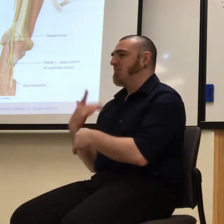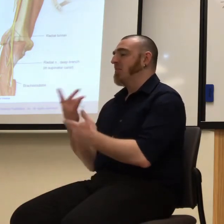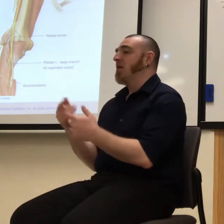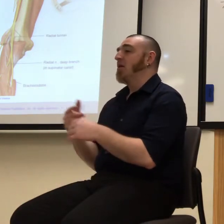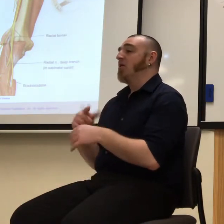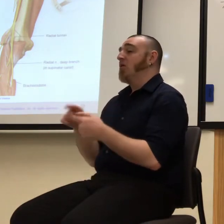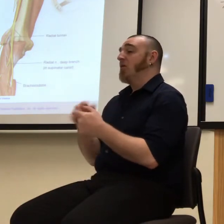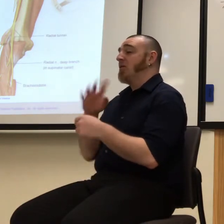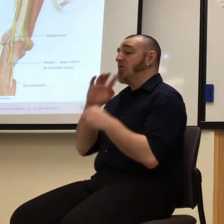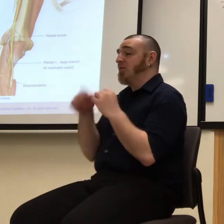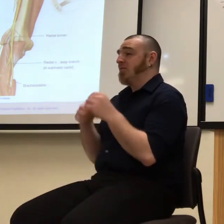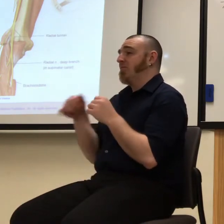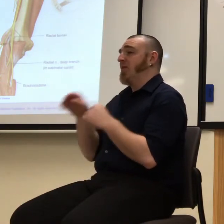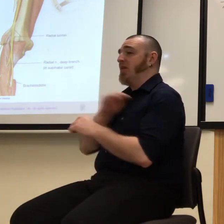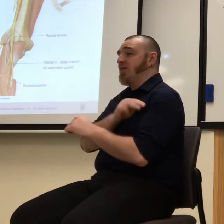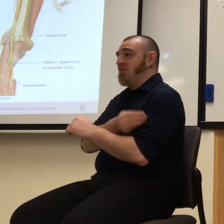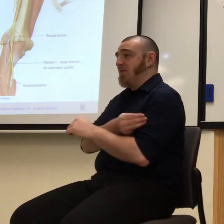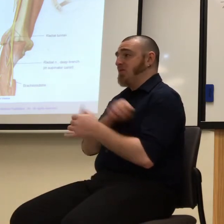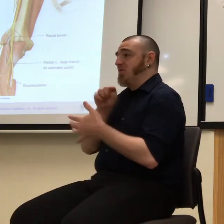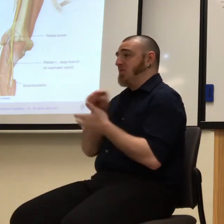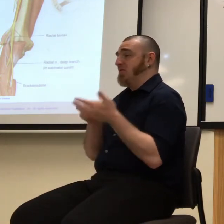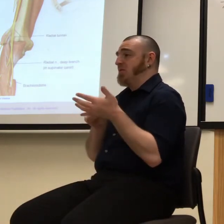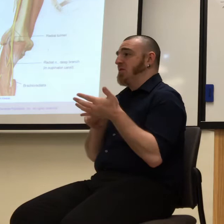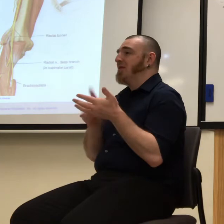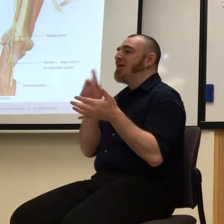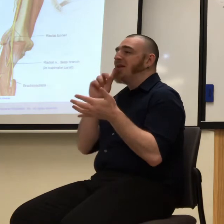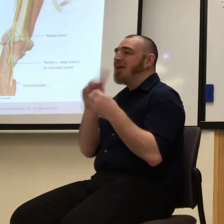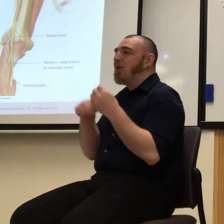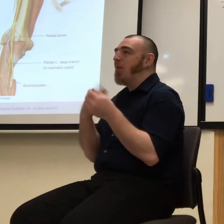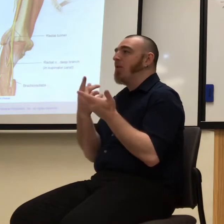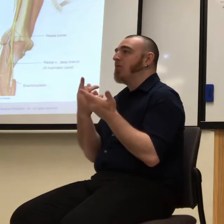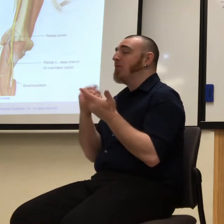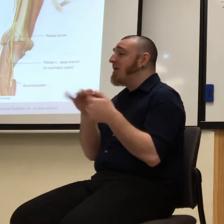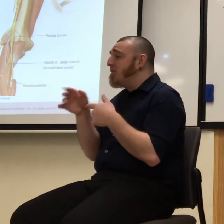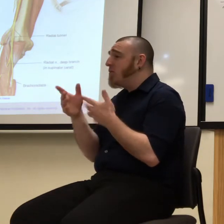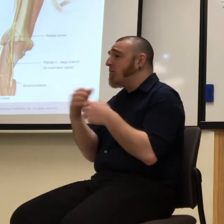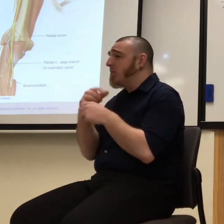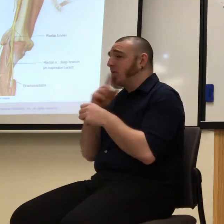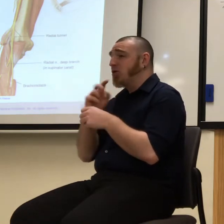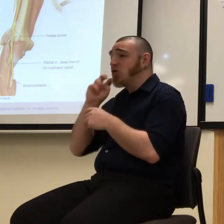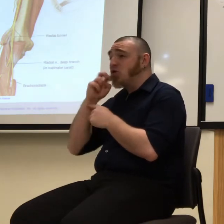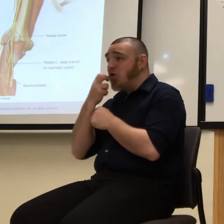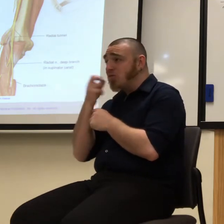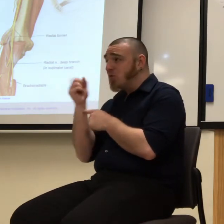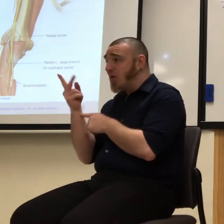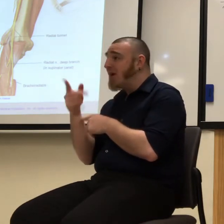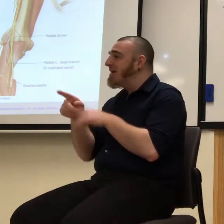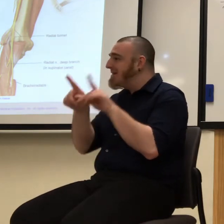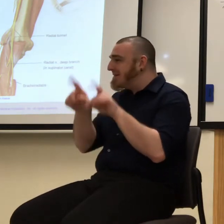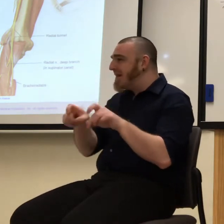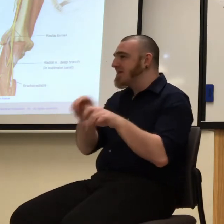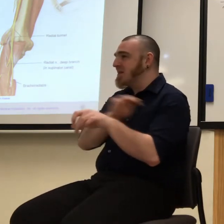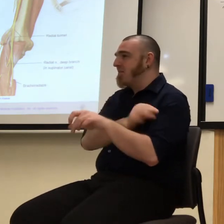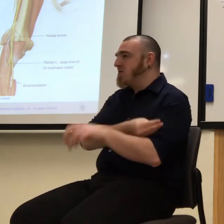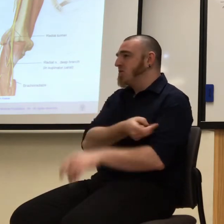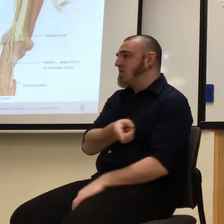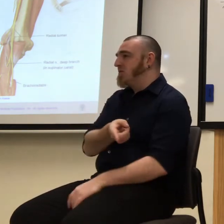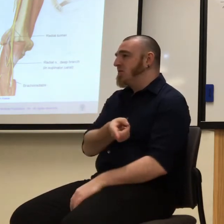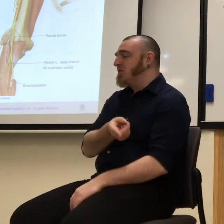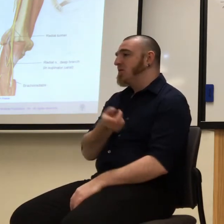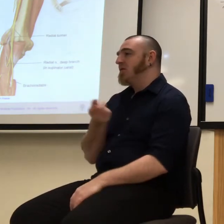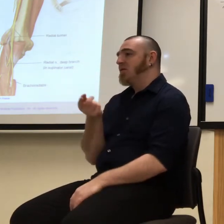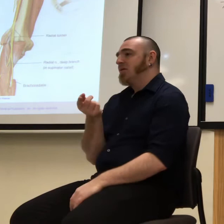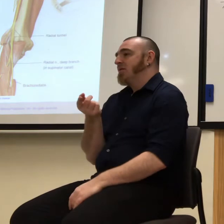about if you want to make sure the nerve is okay, test the muscle function. So for example, how are you gonna test